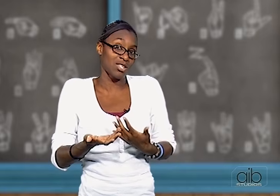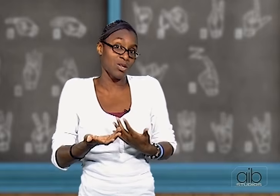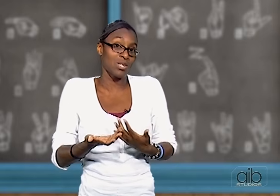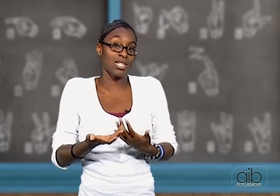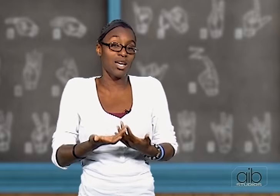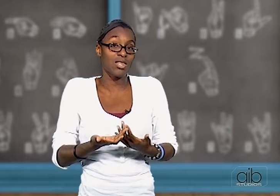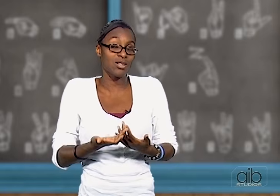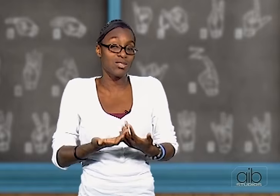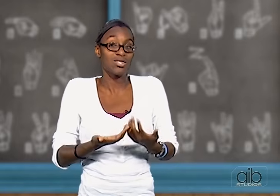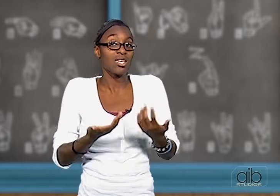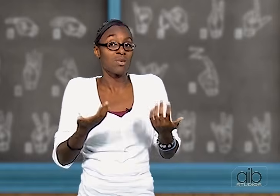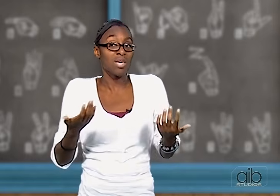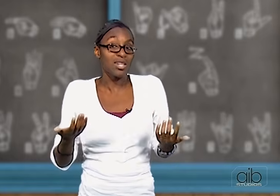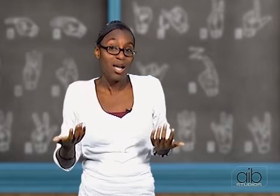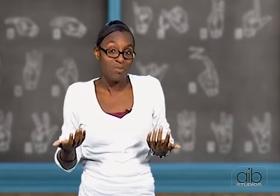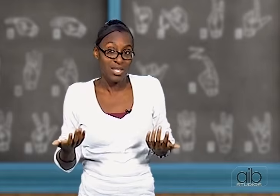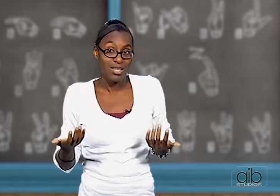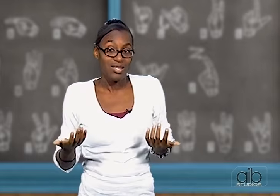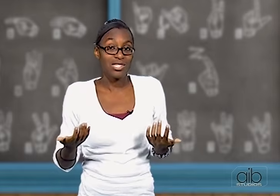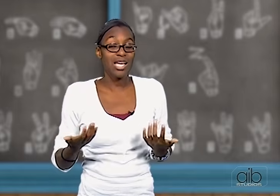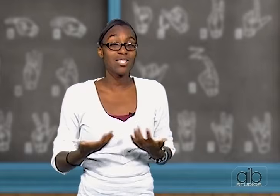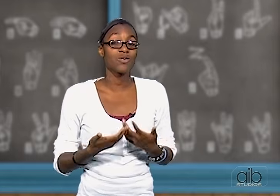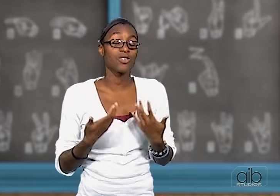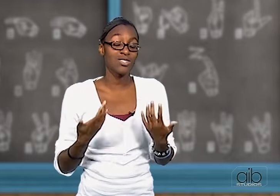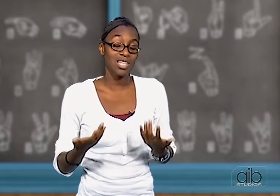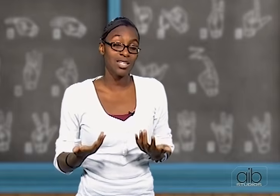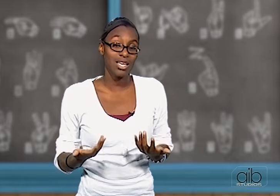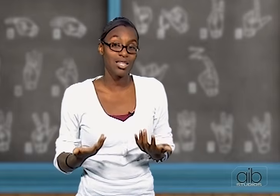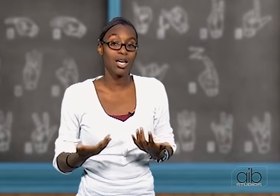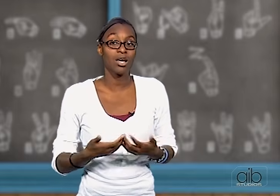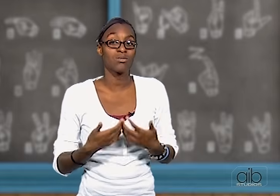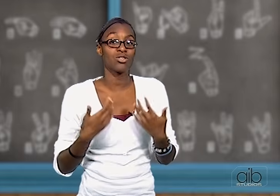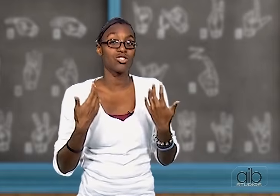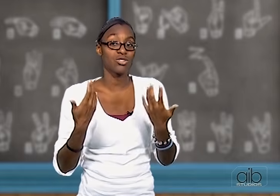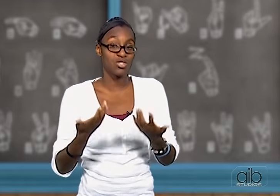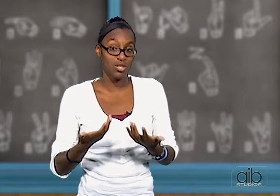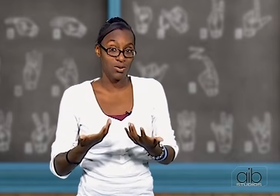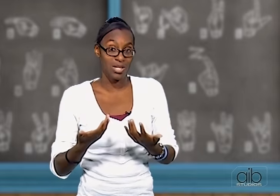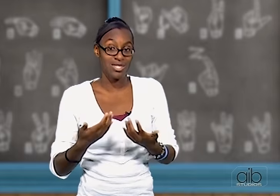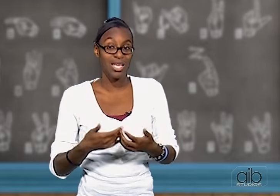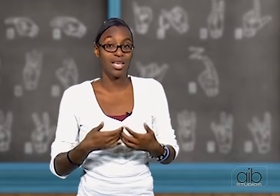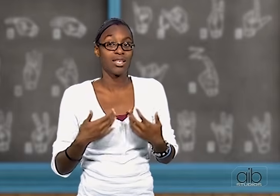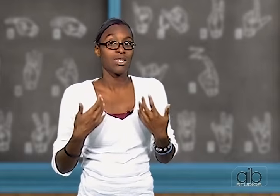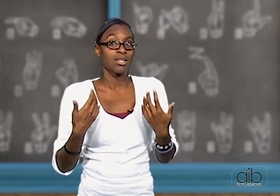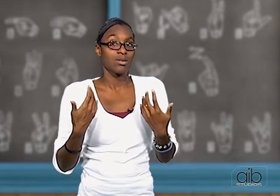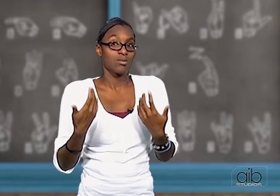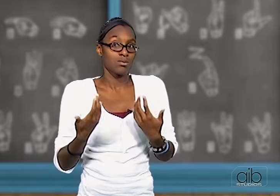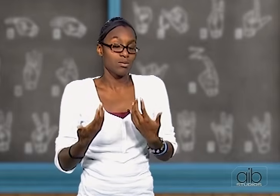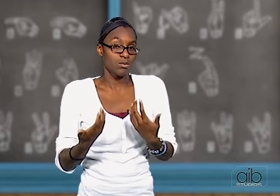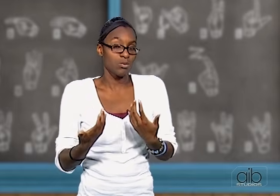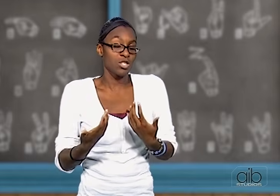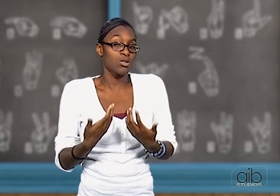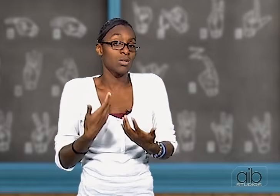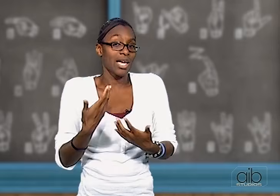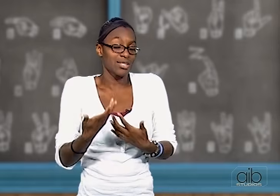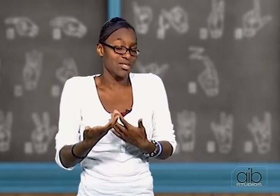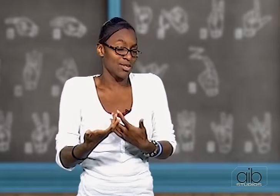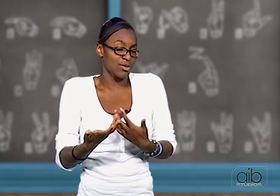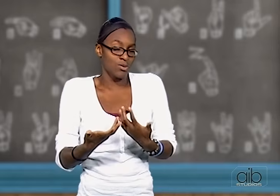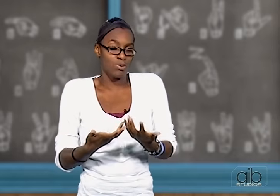you, and then others may not be. So that is the first thing that you should do, is that would you like to